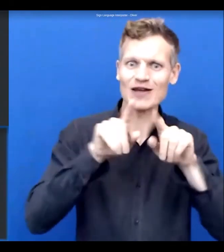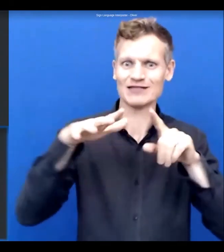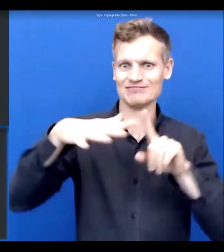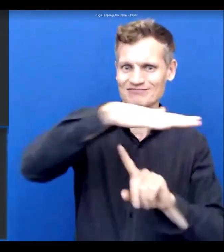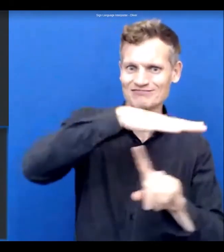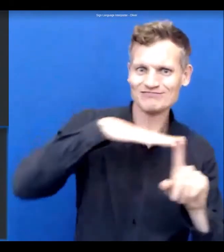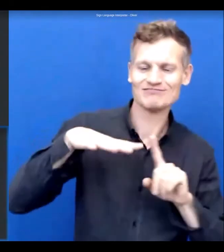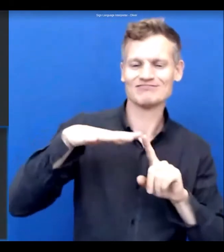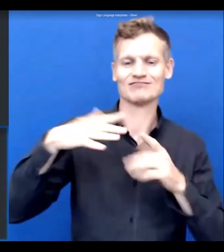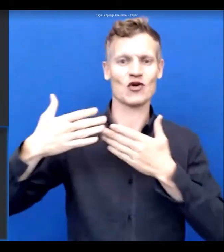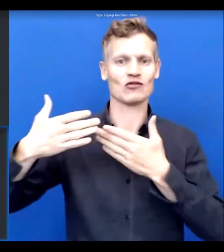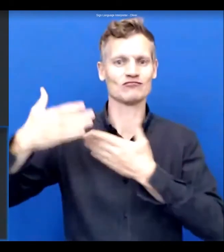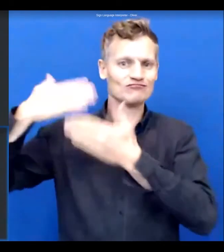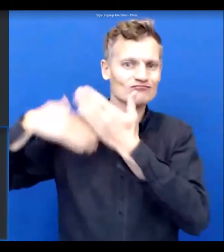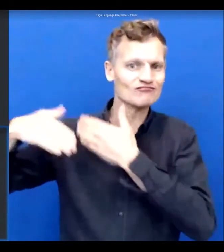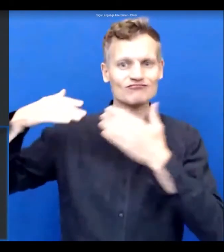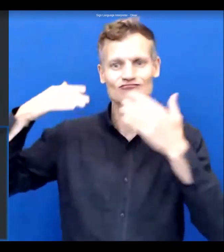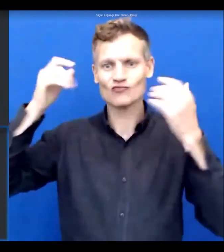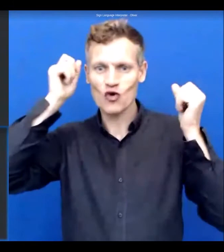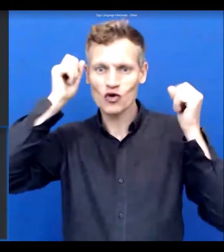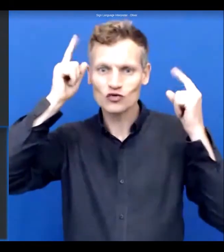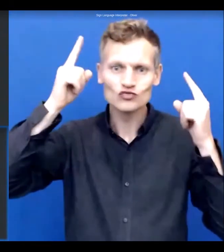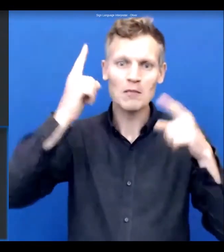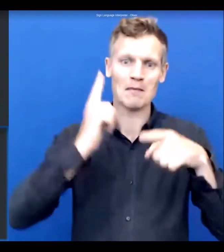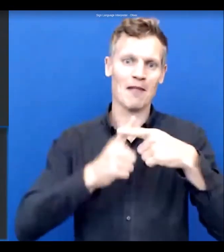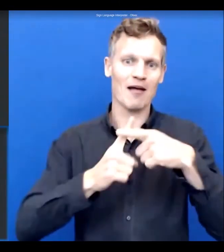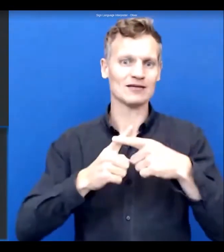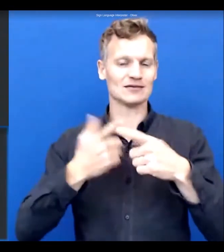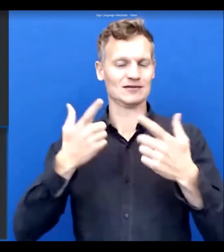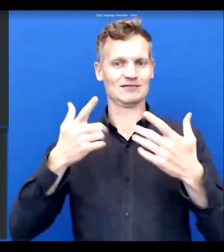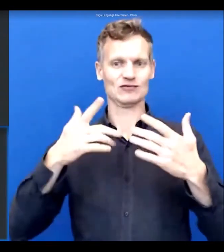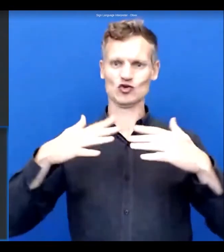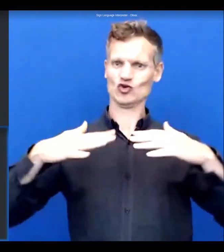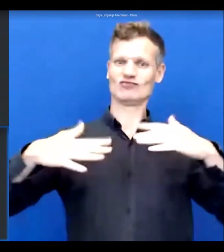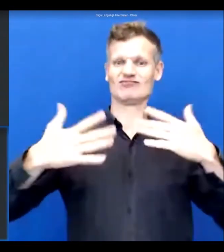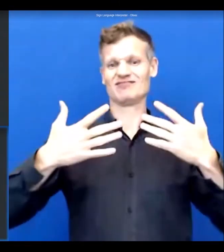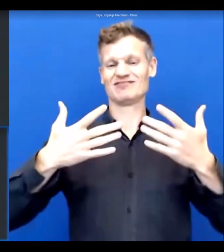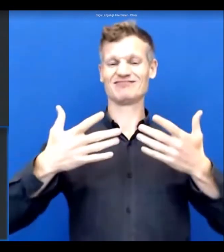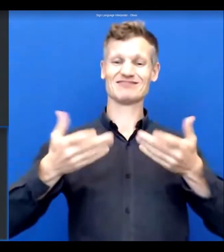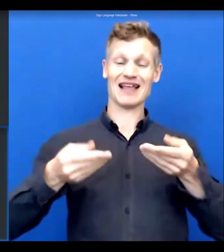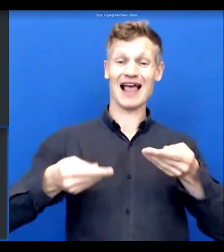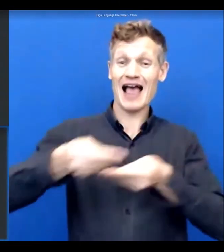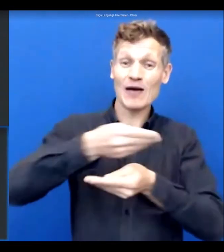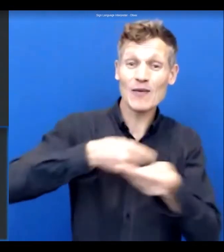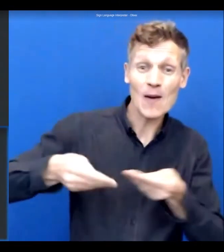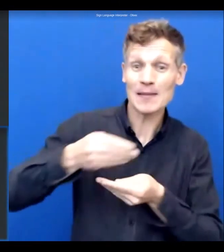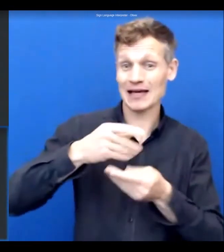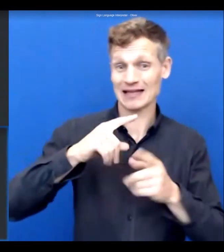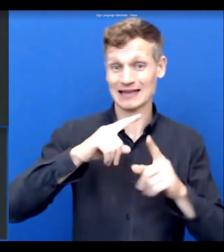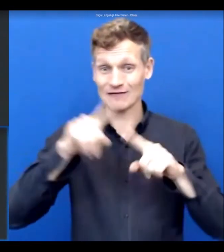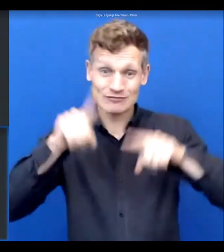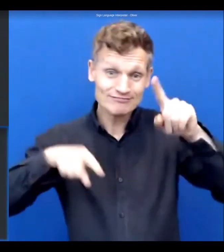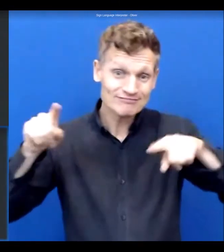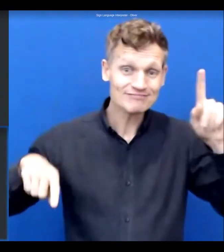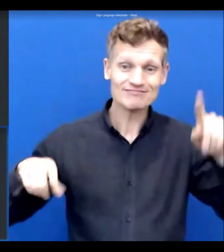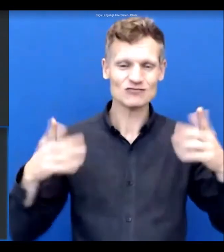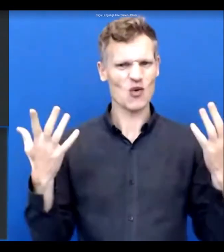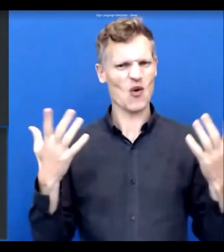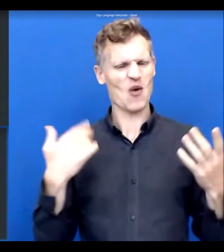socioeconomic context. So what are the invariant aspects or, let's say, ingredients you